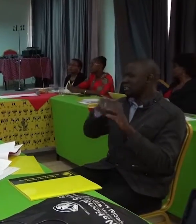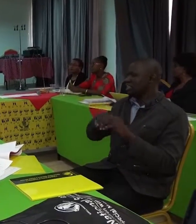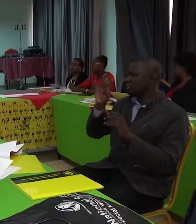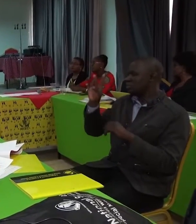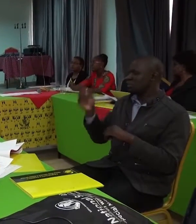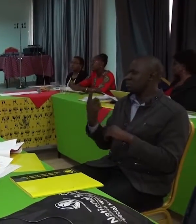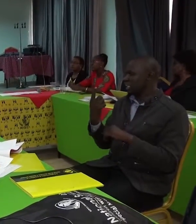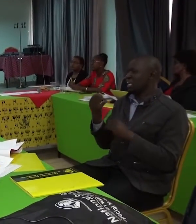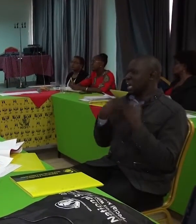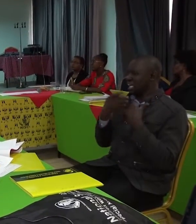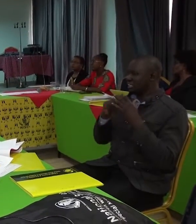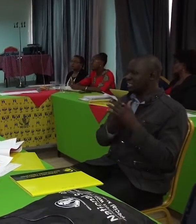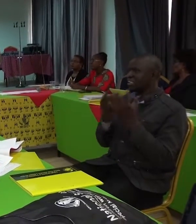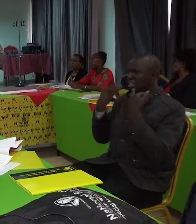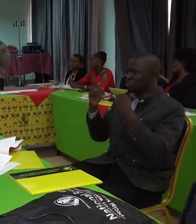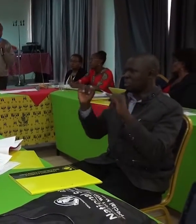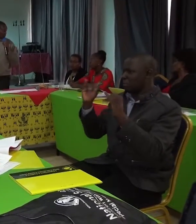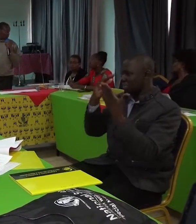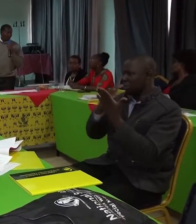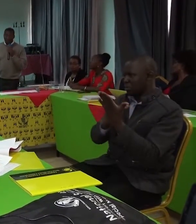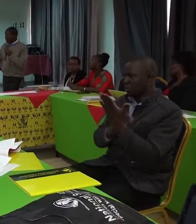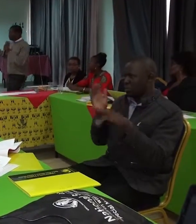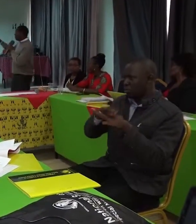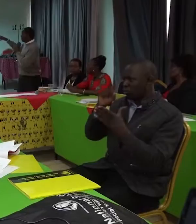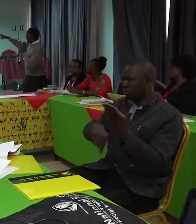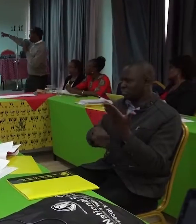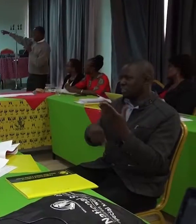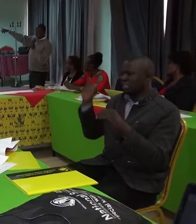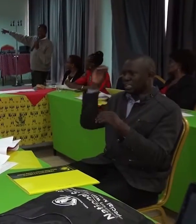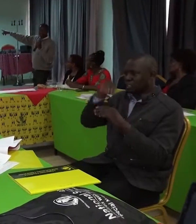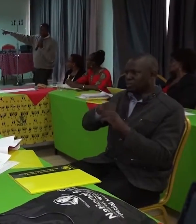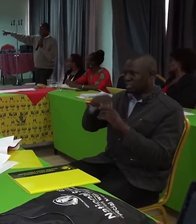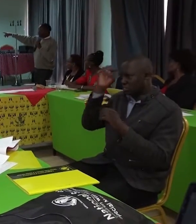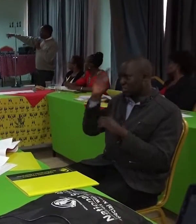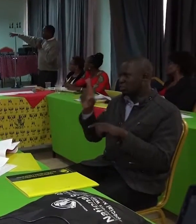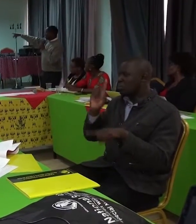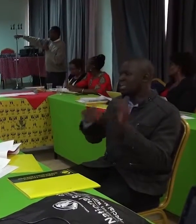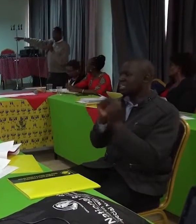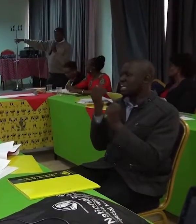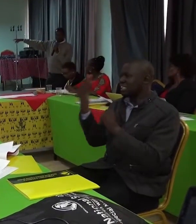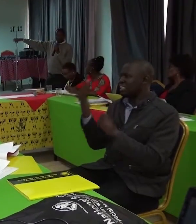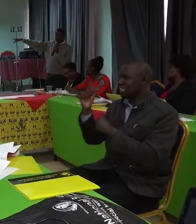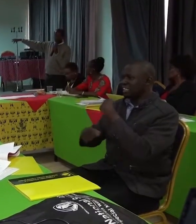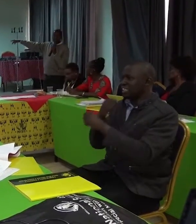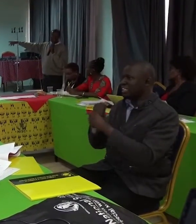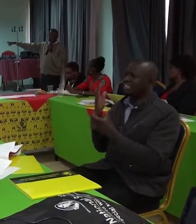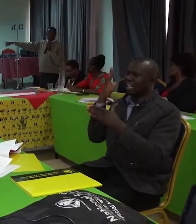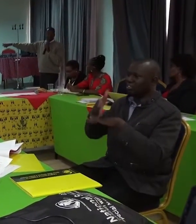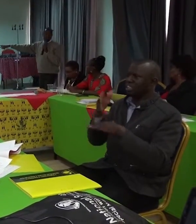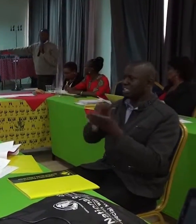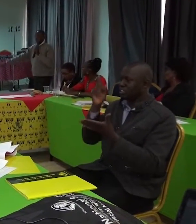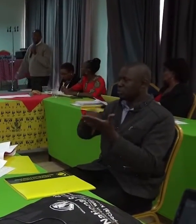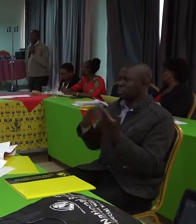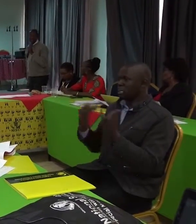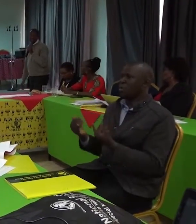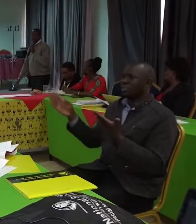implementing a teacher training program on inclusive education. But in 13 years after, this is what the Basic